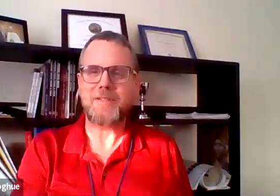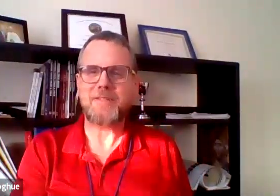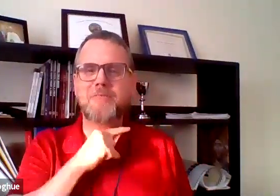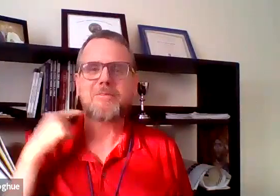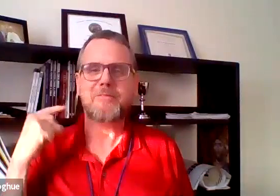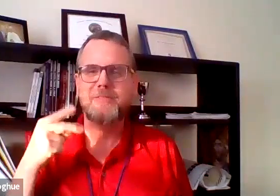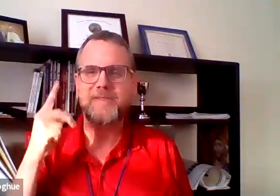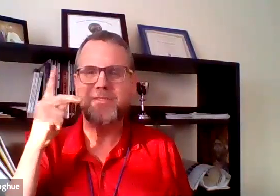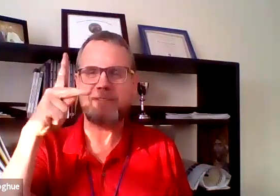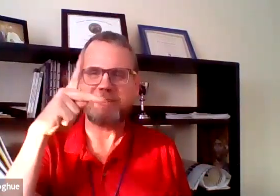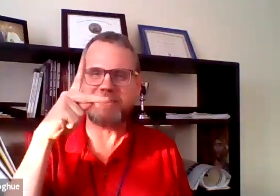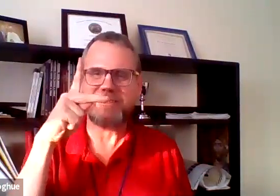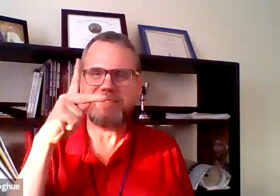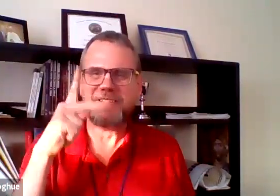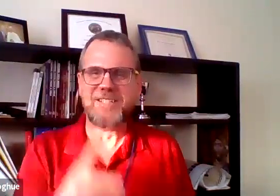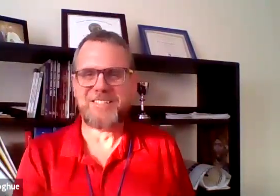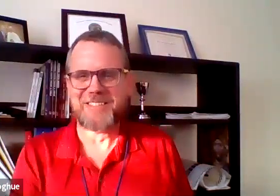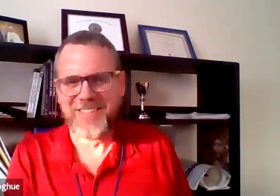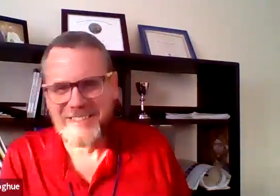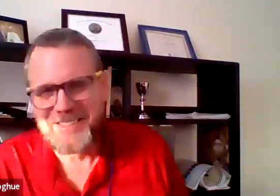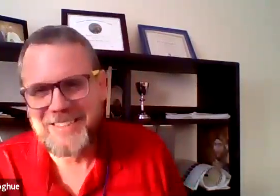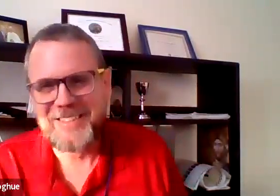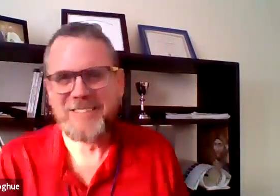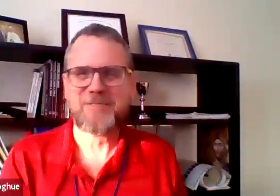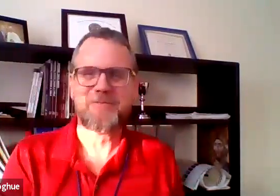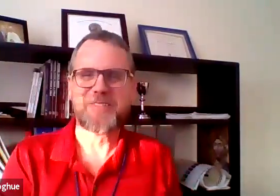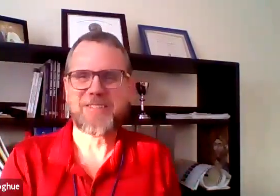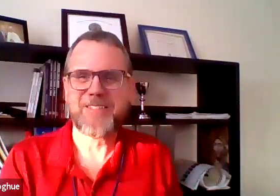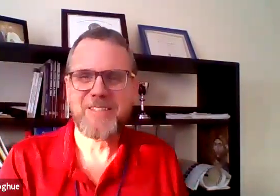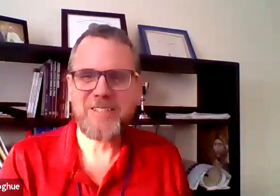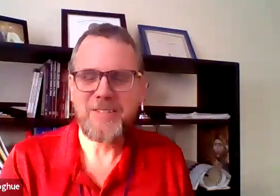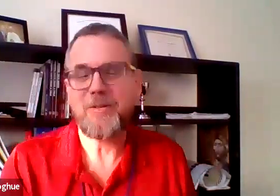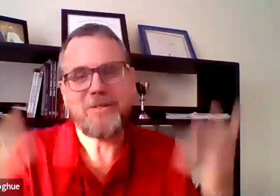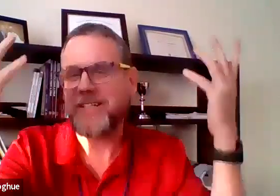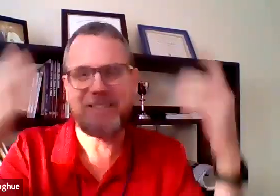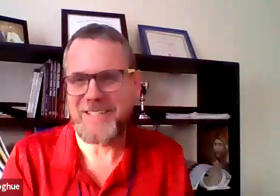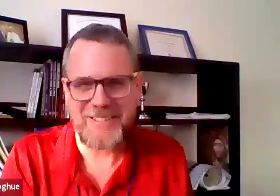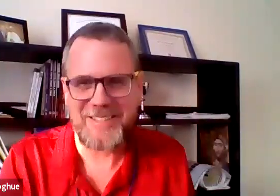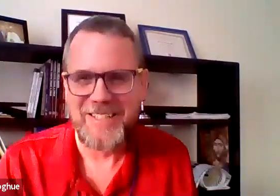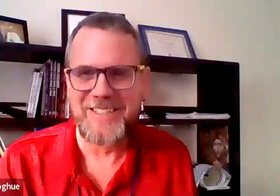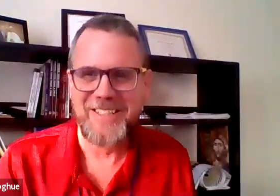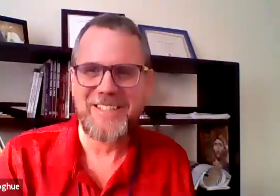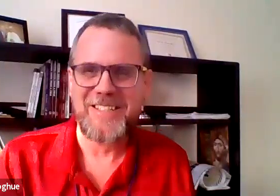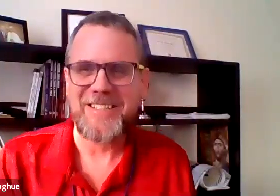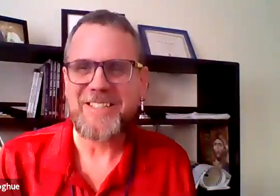is. Oh my God. Is it? Oh, you get promotion?